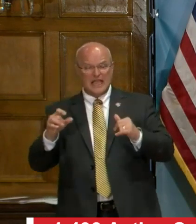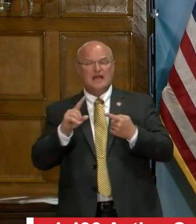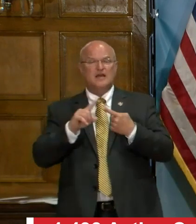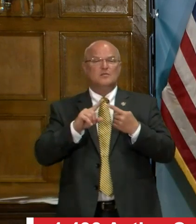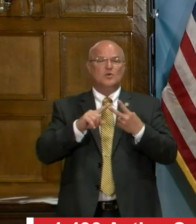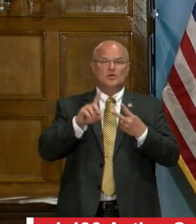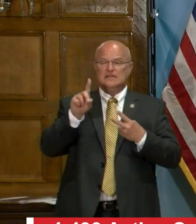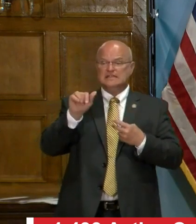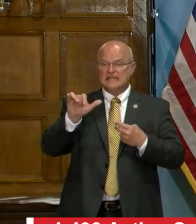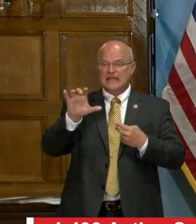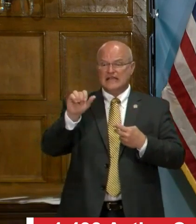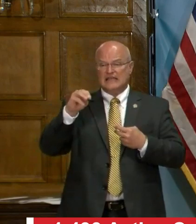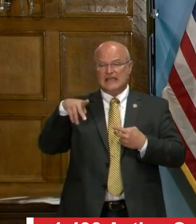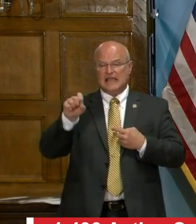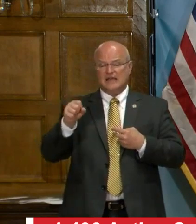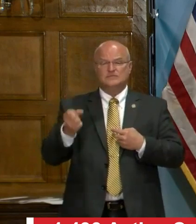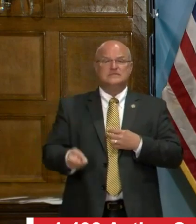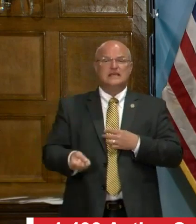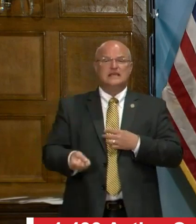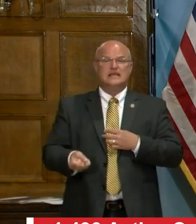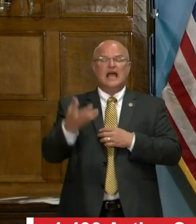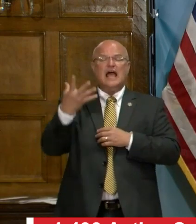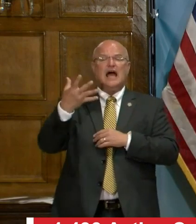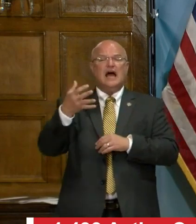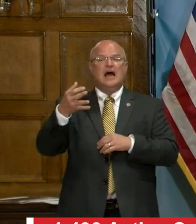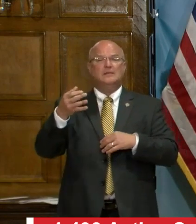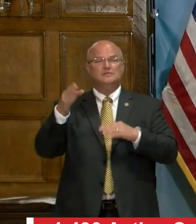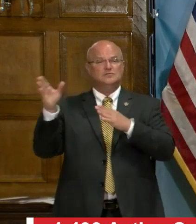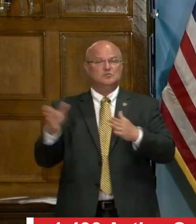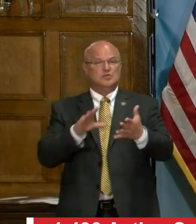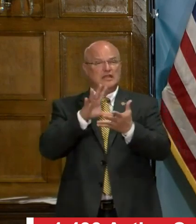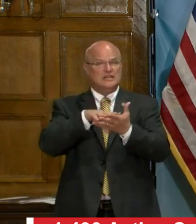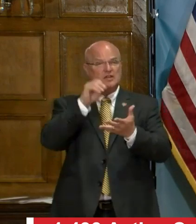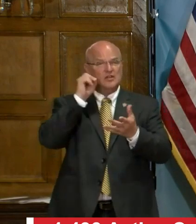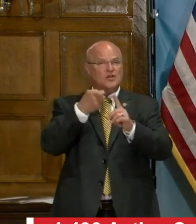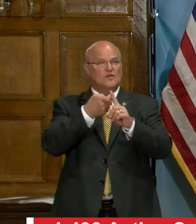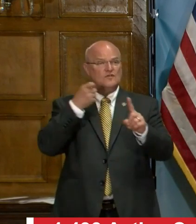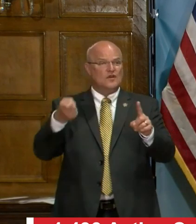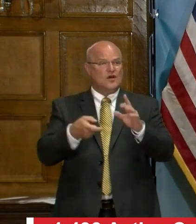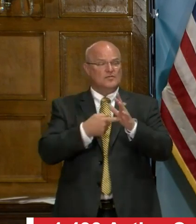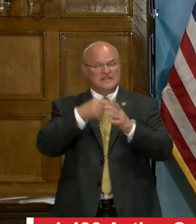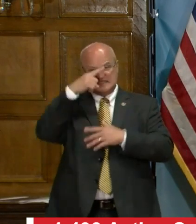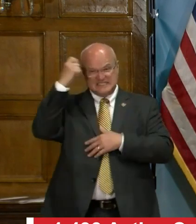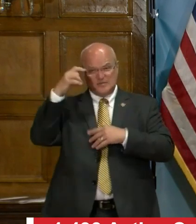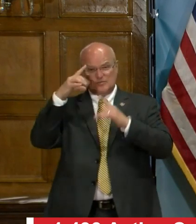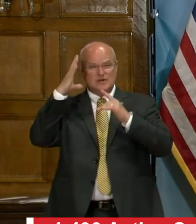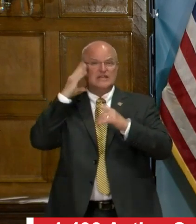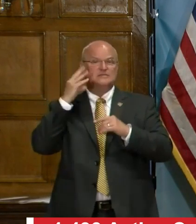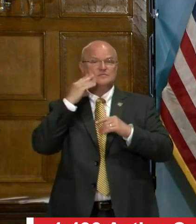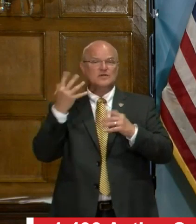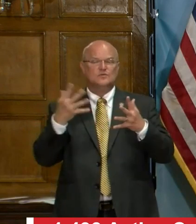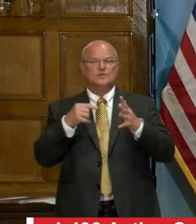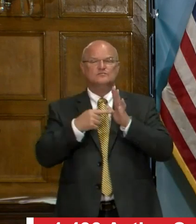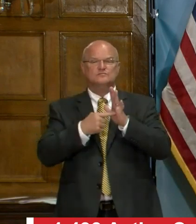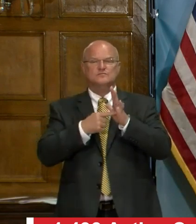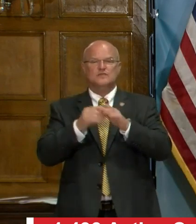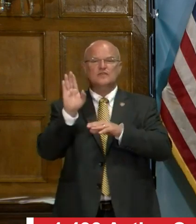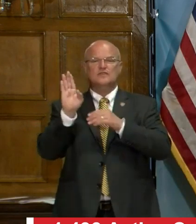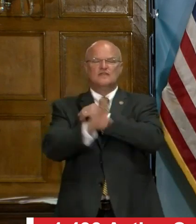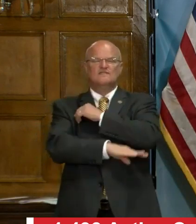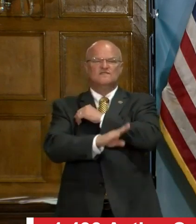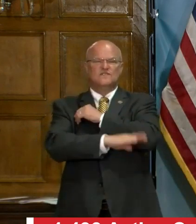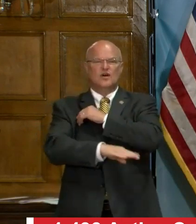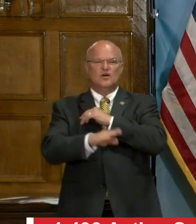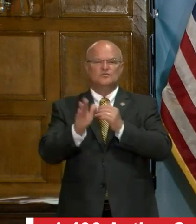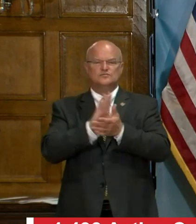to day camps, and how much are you planning to learn from the summer experience that'll indicate what you'll do in the fall when schools come